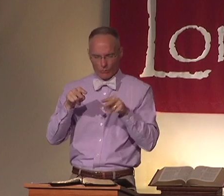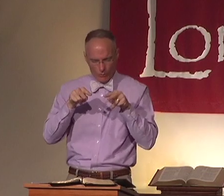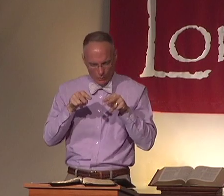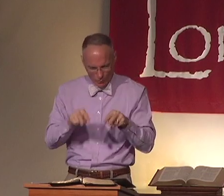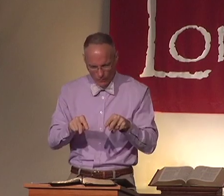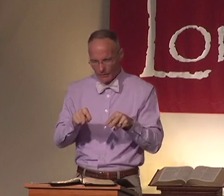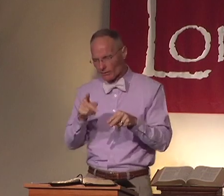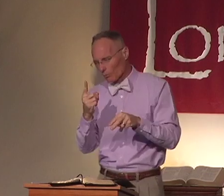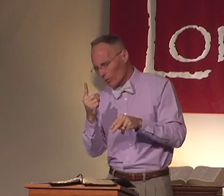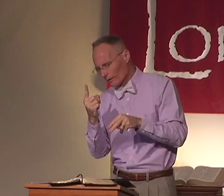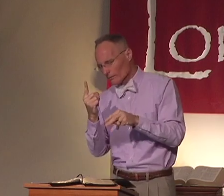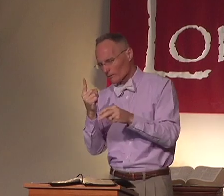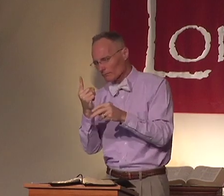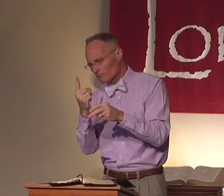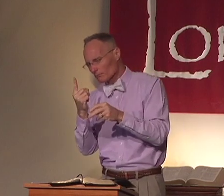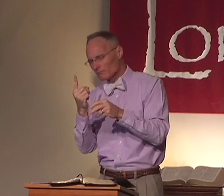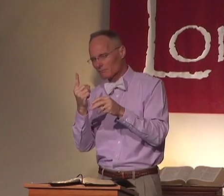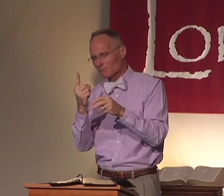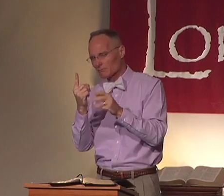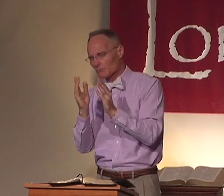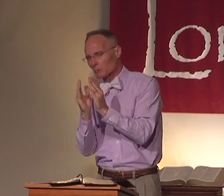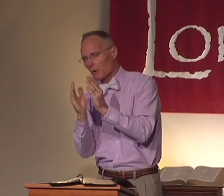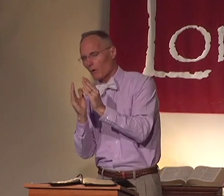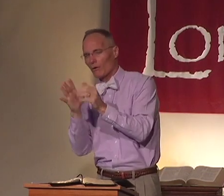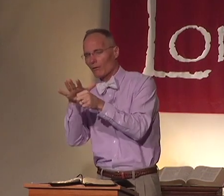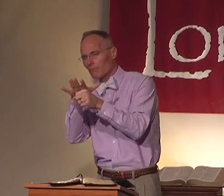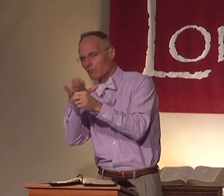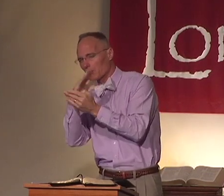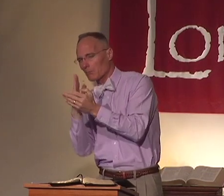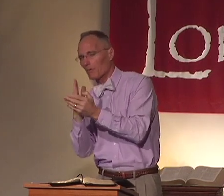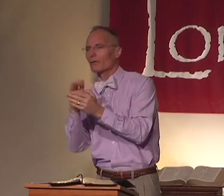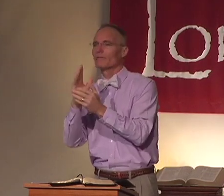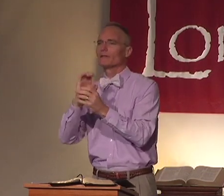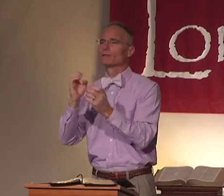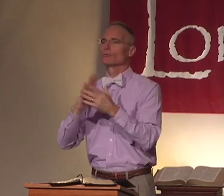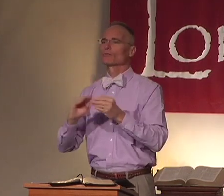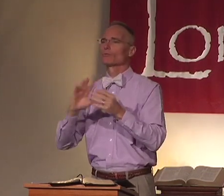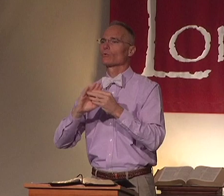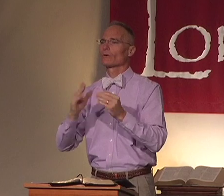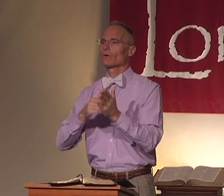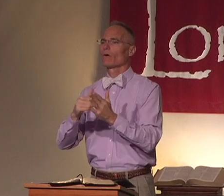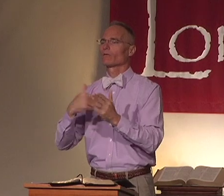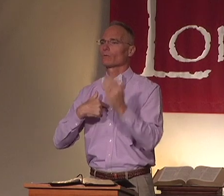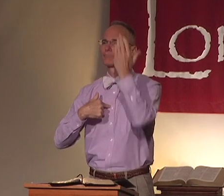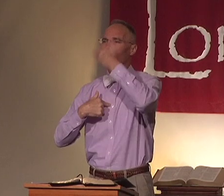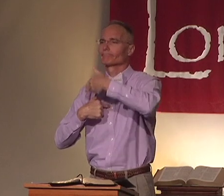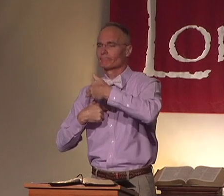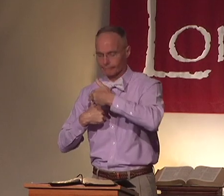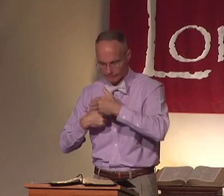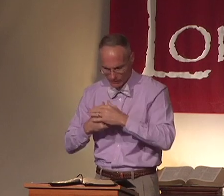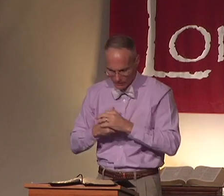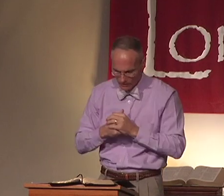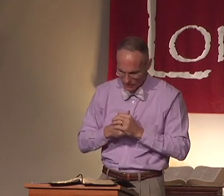But this morning, I want to look at one small part of the Easter story that often we